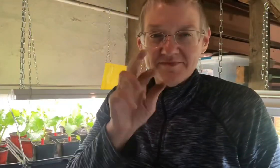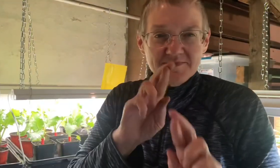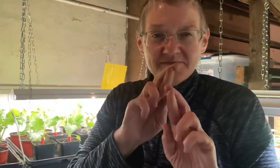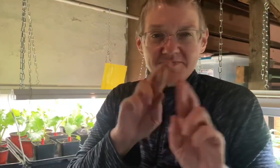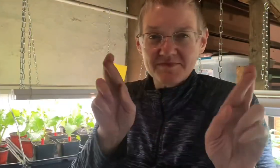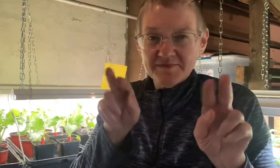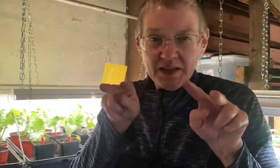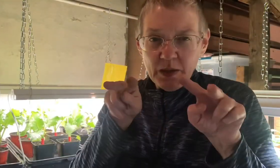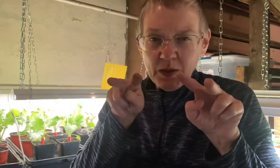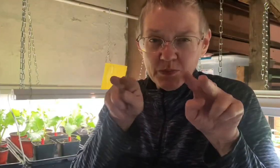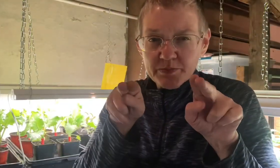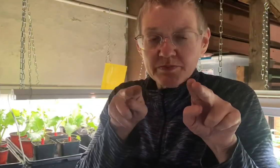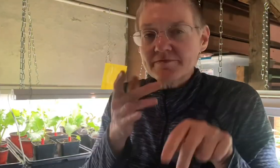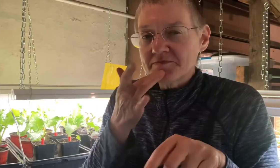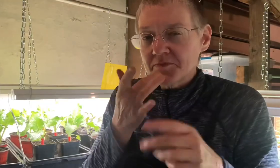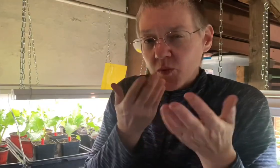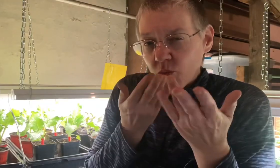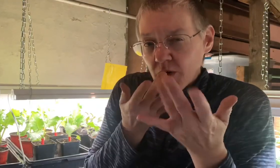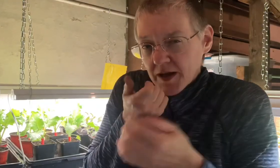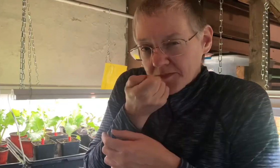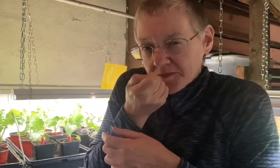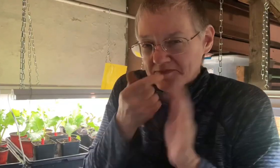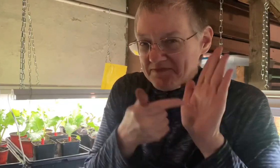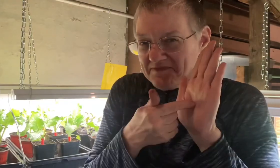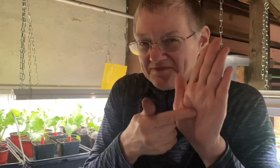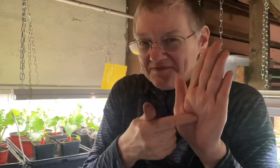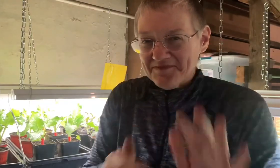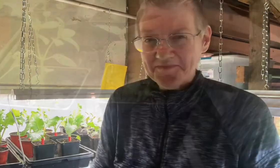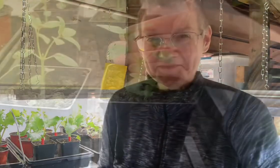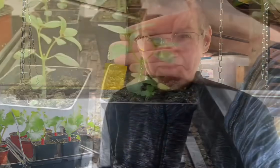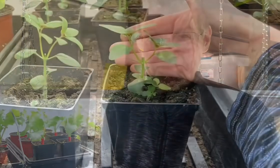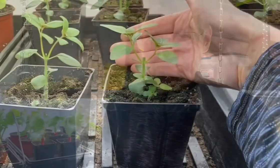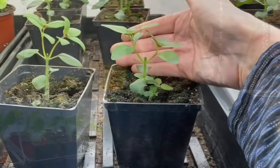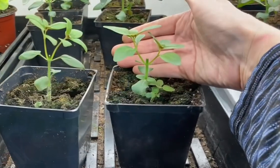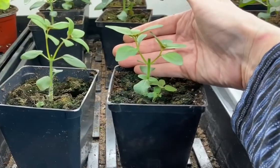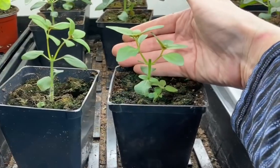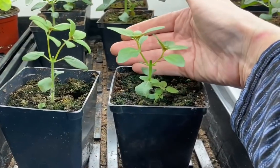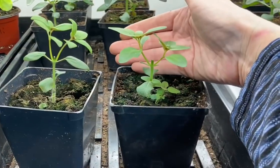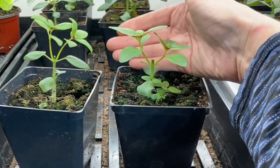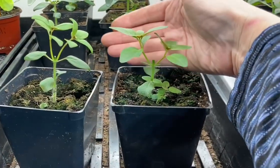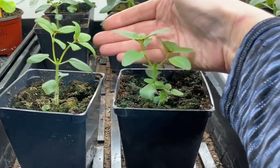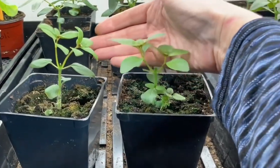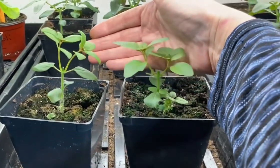Now, I feel like some aren't ready. I'm going to wait a little bit longer. Let me show you those.